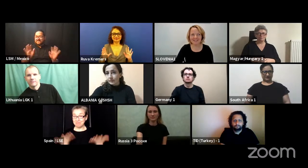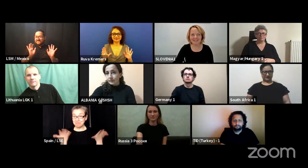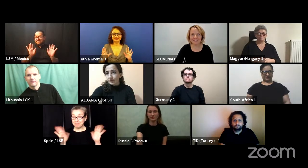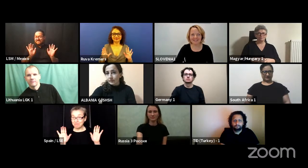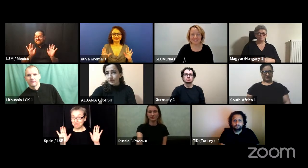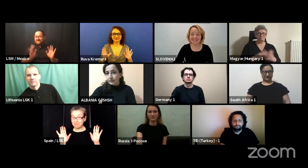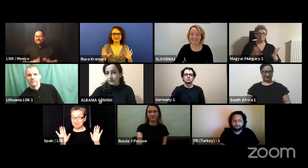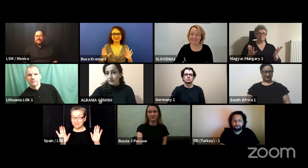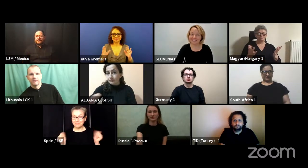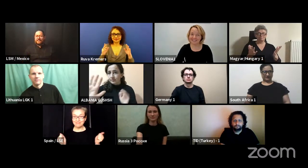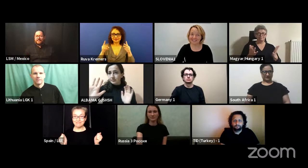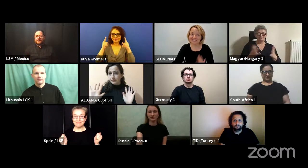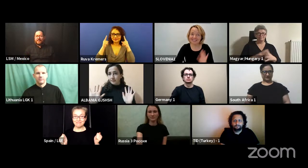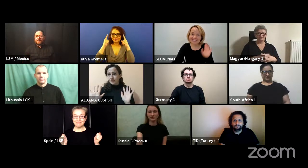I don't see you anymore.